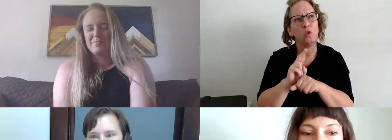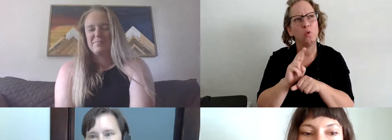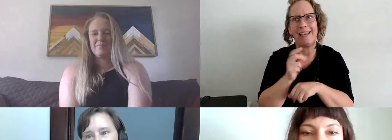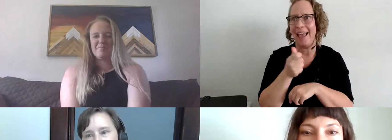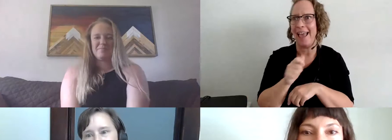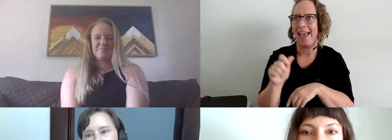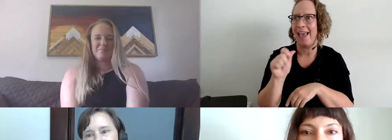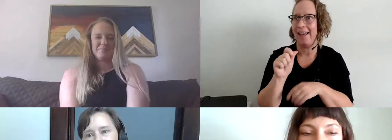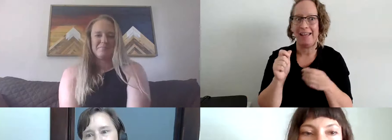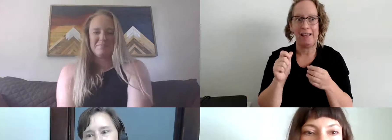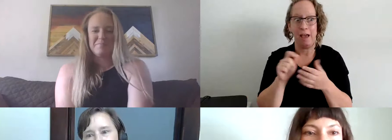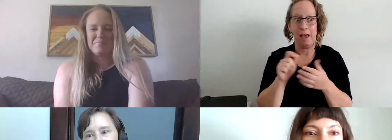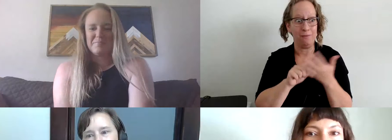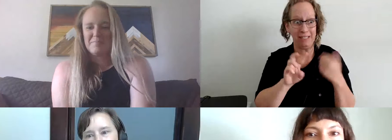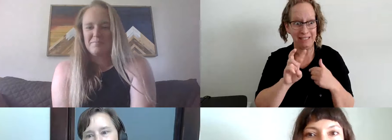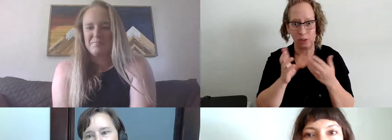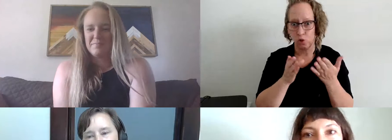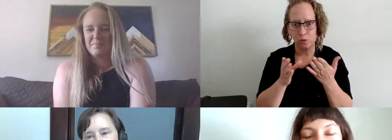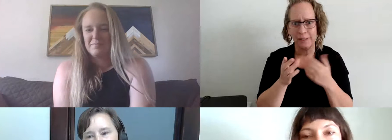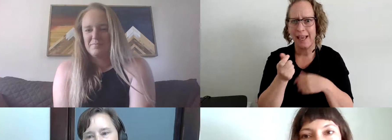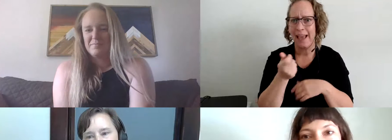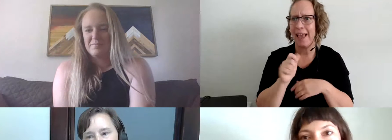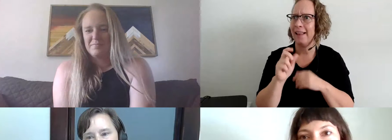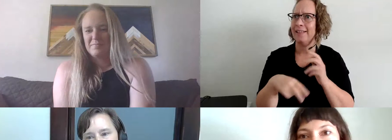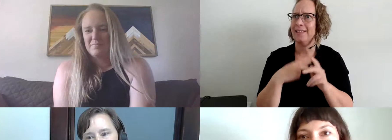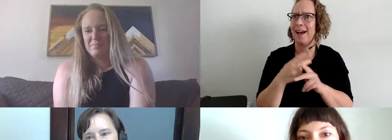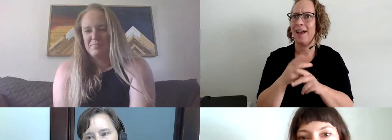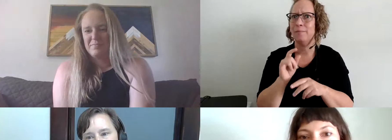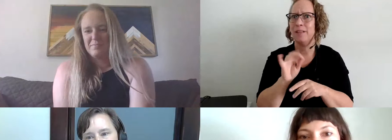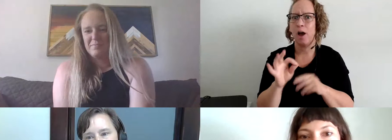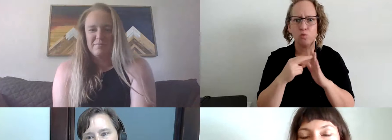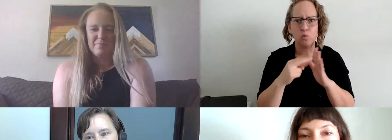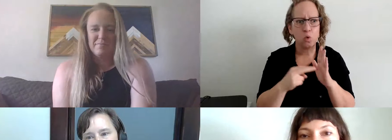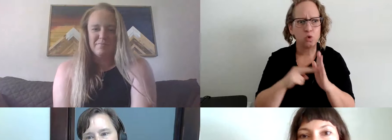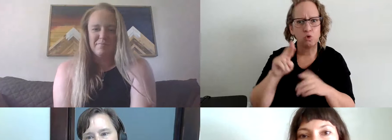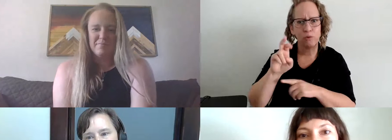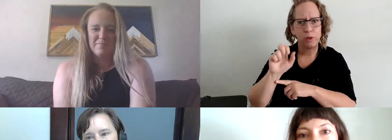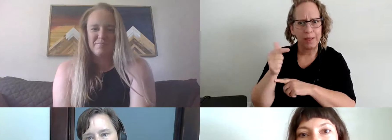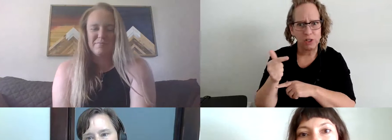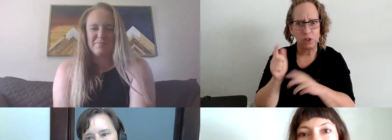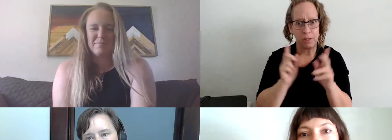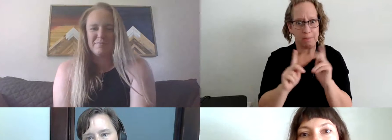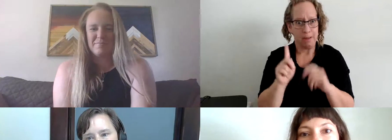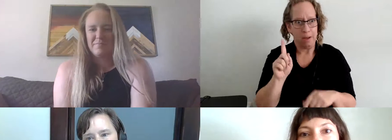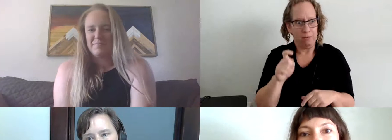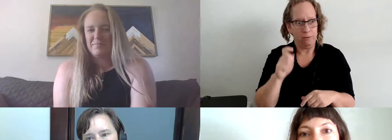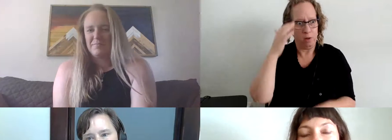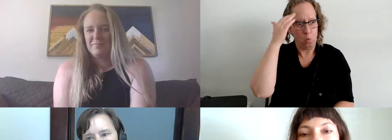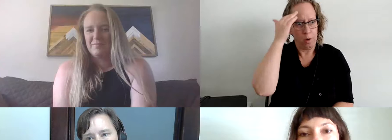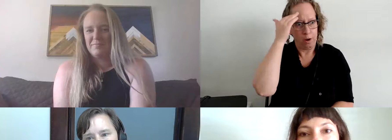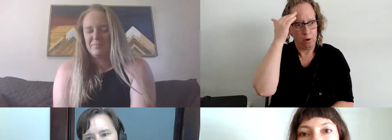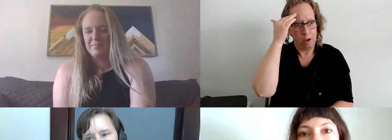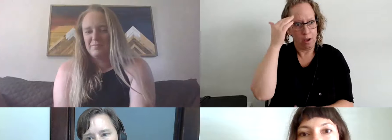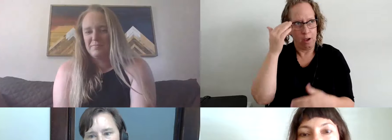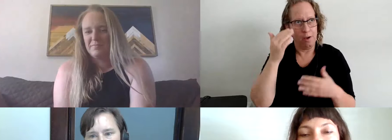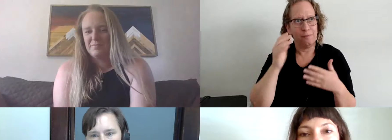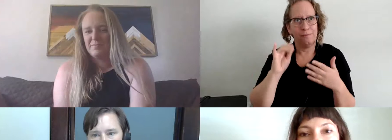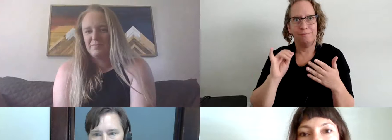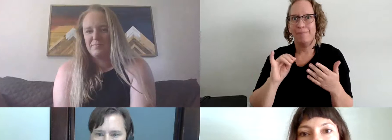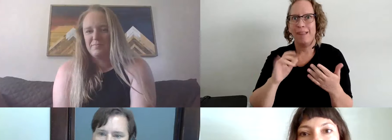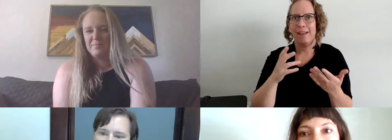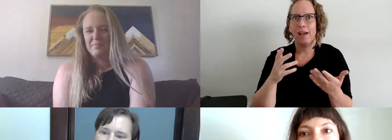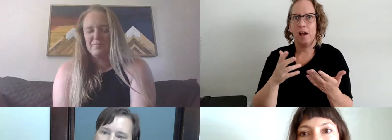of the services, are there any types of rules or regulations people need to be aware of as far